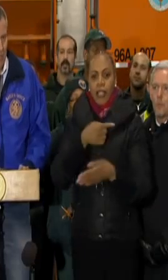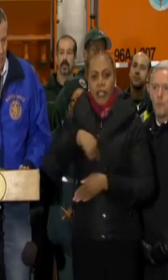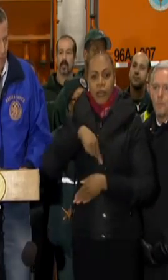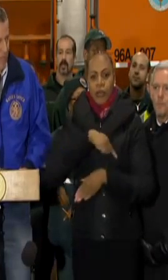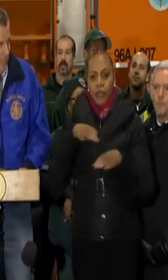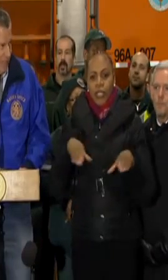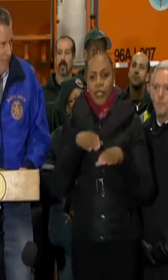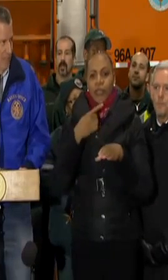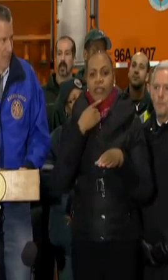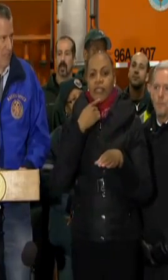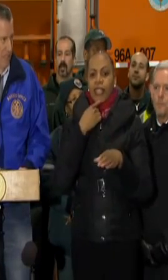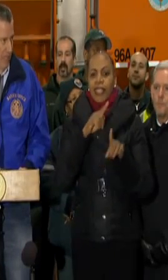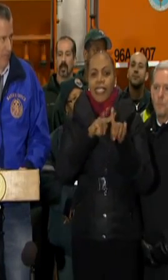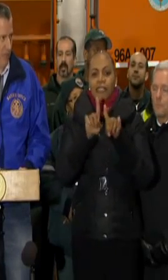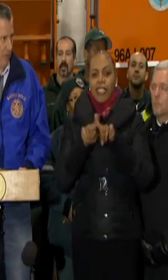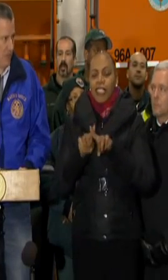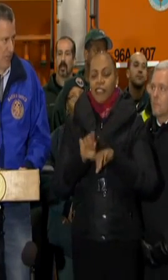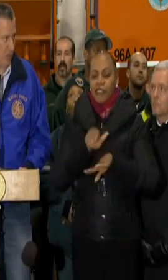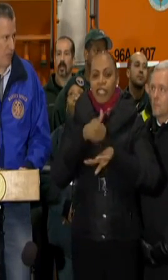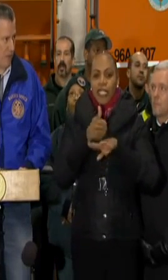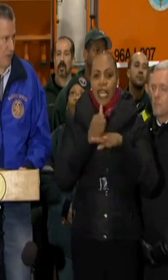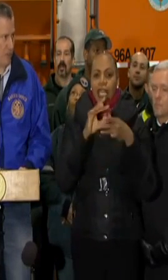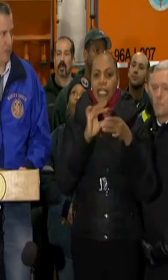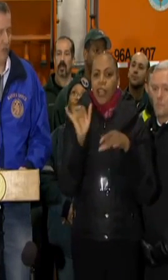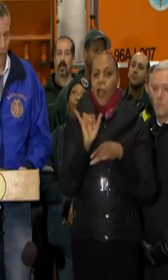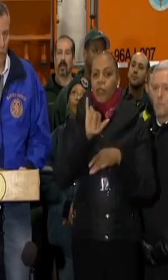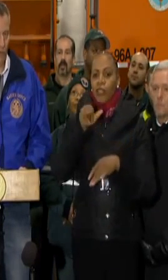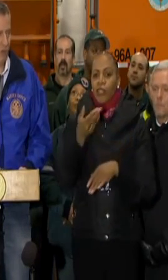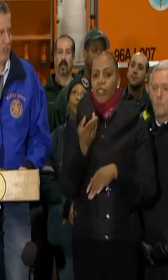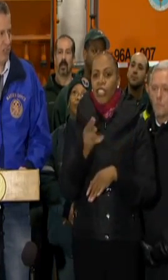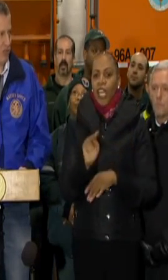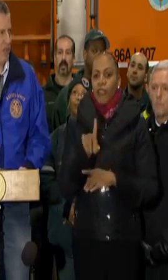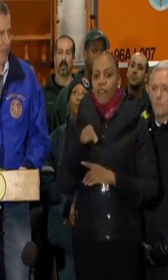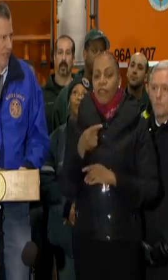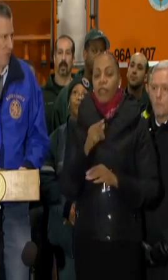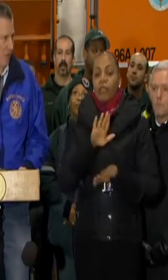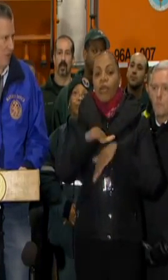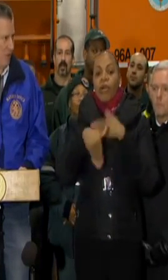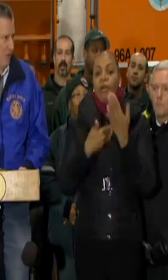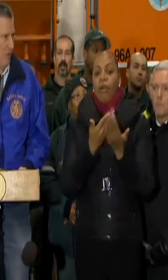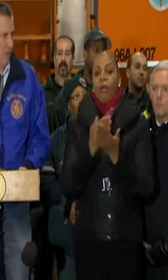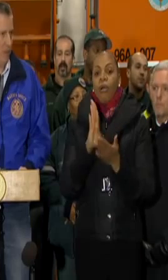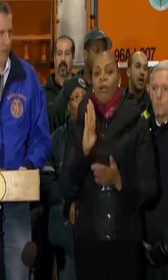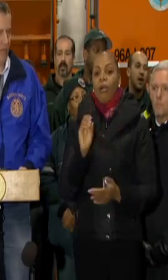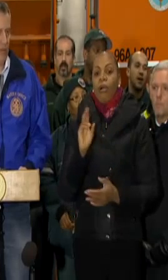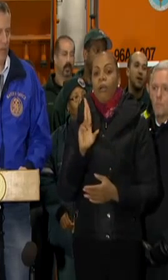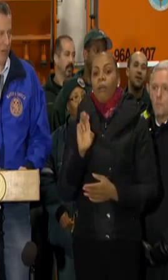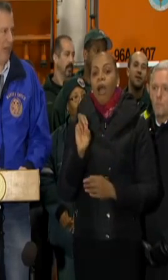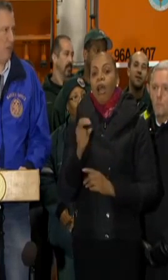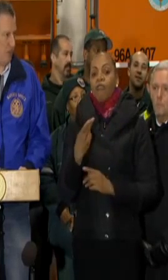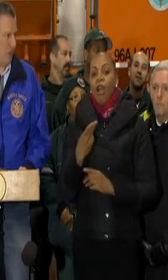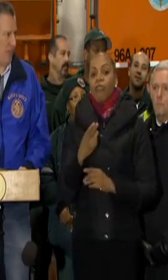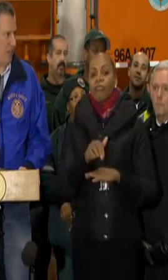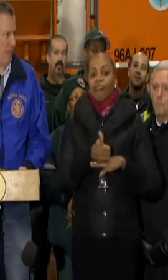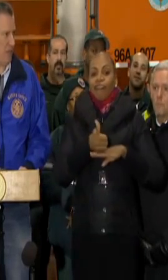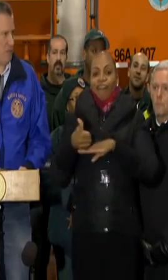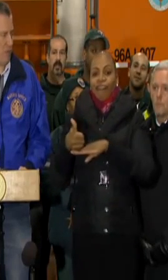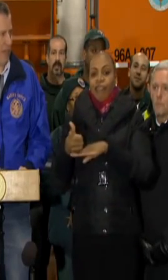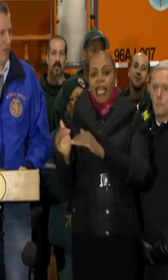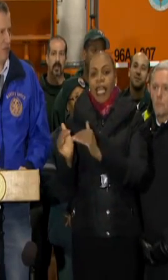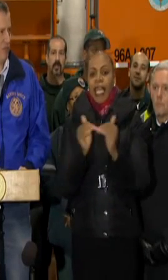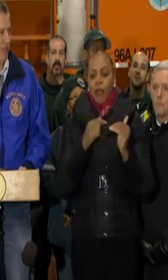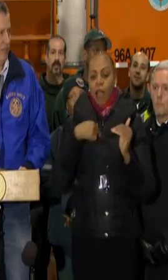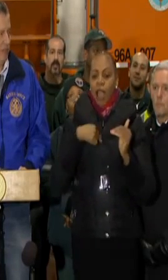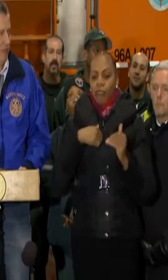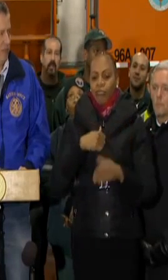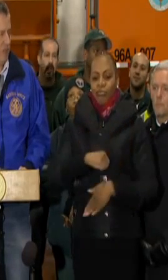in many different settings, and I said it on January 1st. All boroughs are created equal. I am a proud Brooklynite, and I was